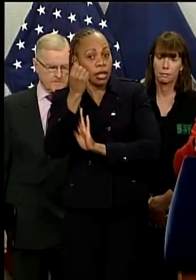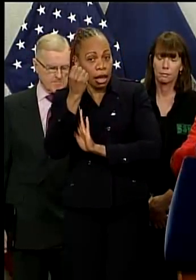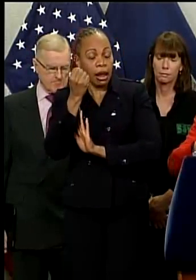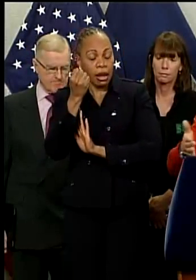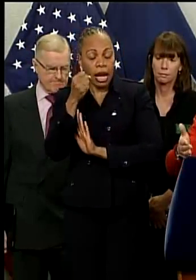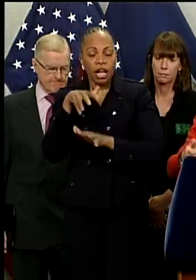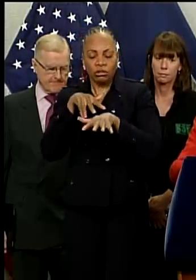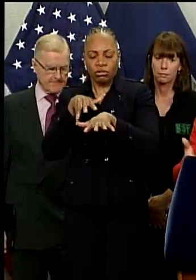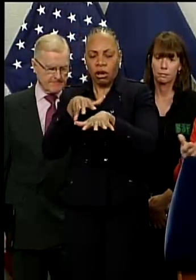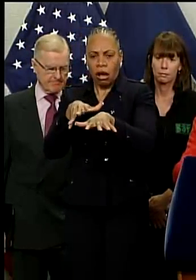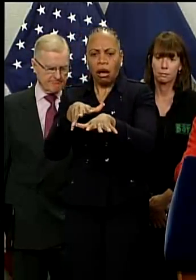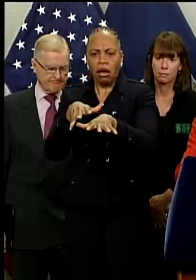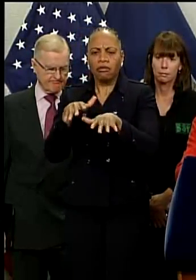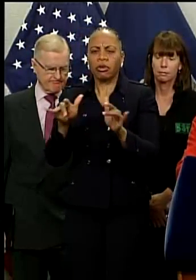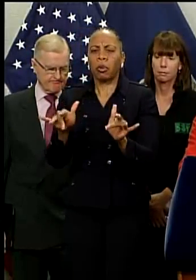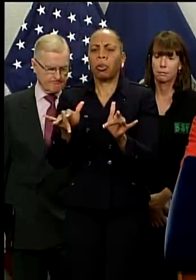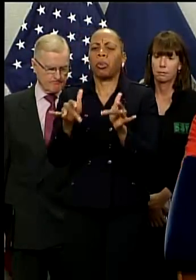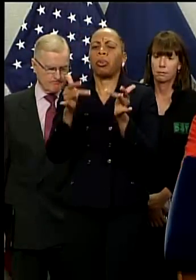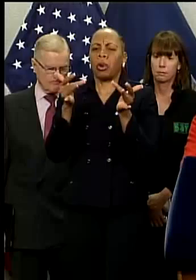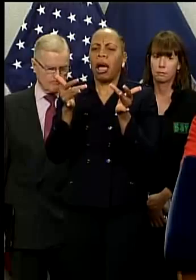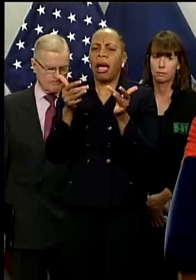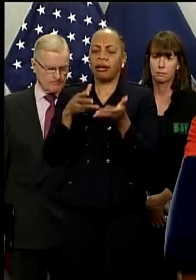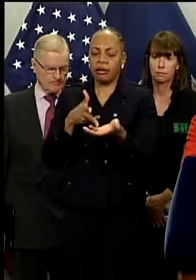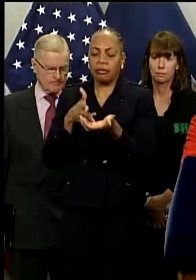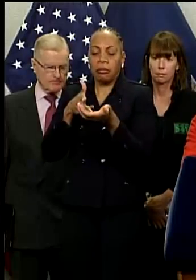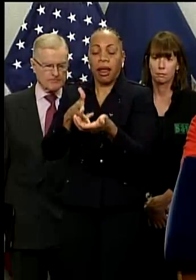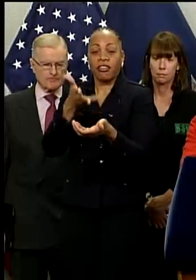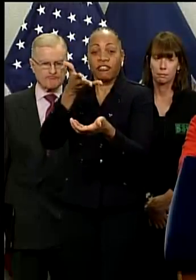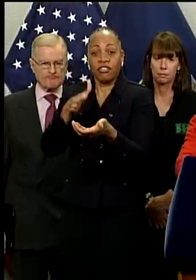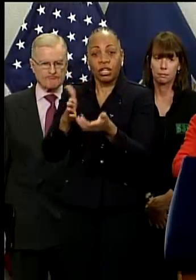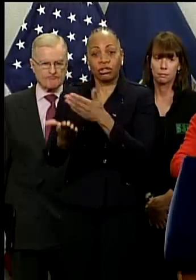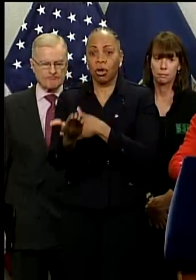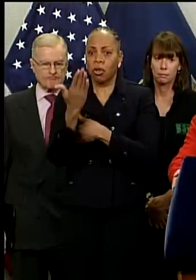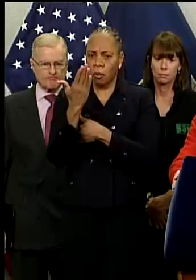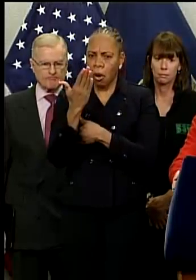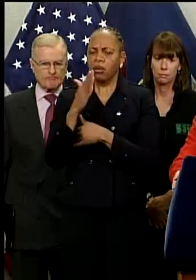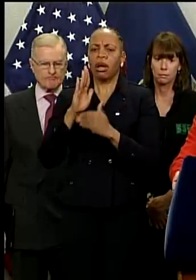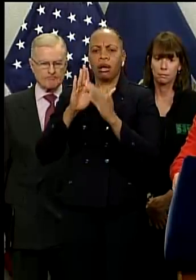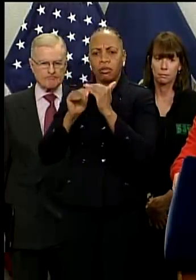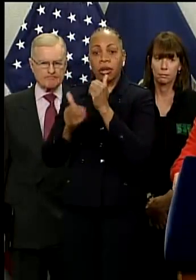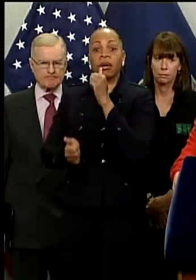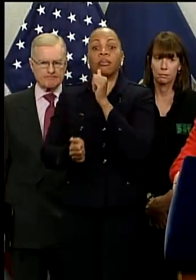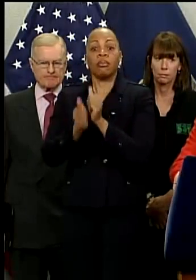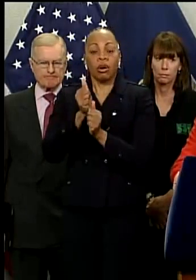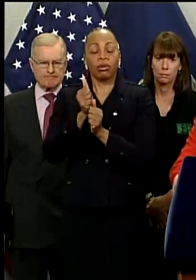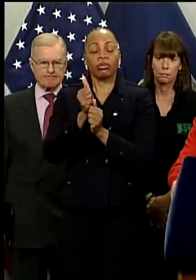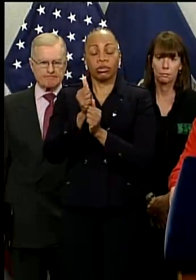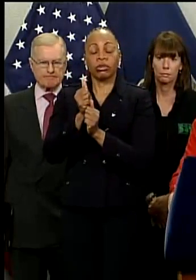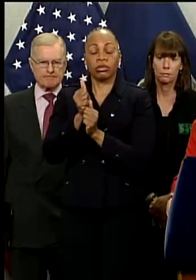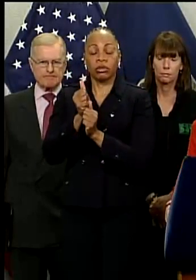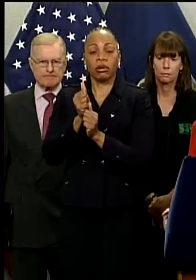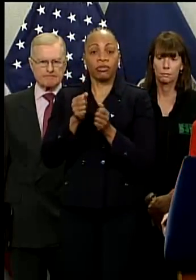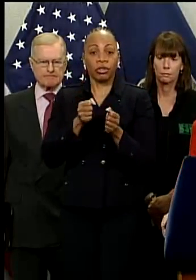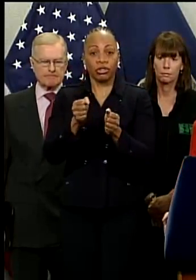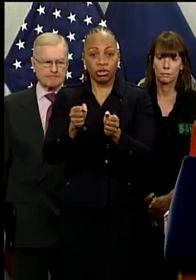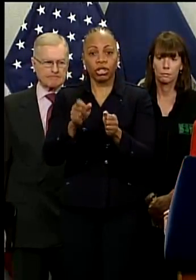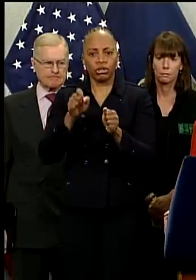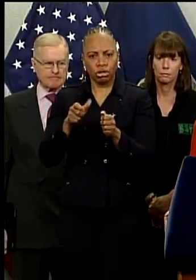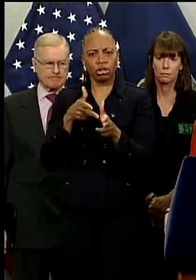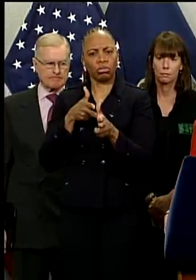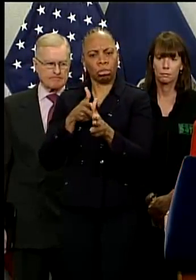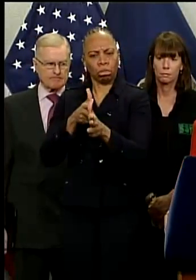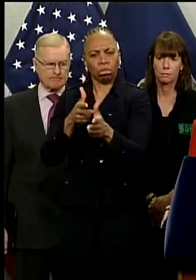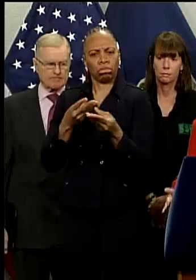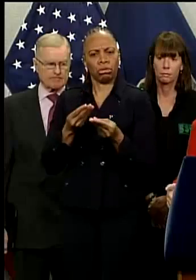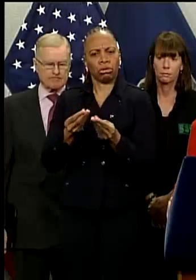lighter and we can get the plowing done. And so by morning, I would expect most streets to be more than passable. But there's no reason